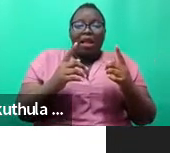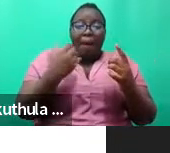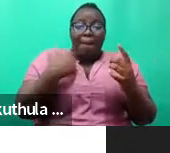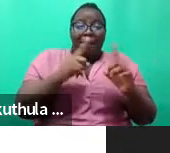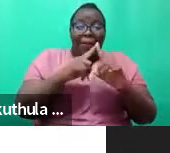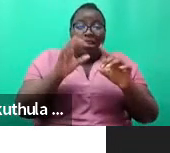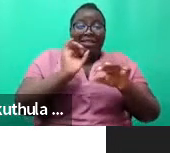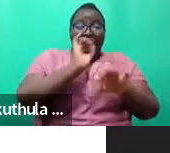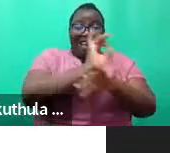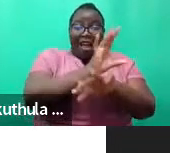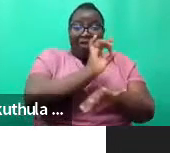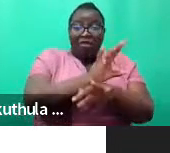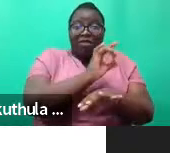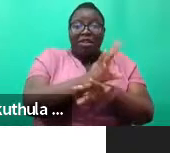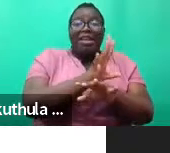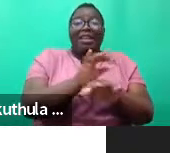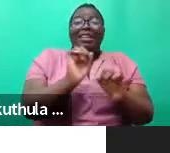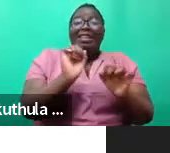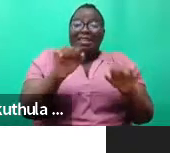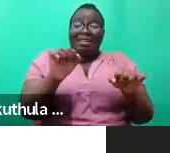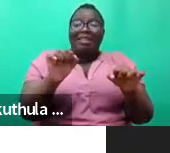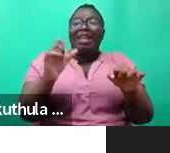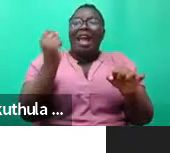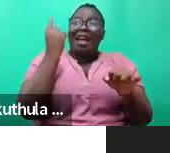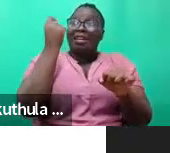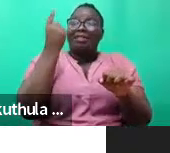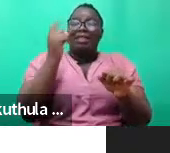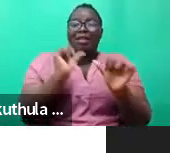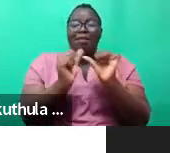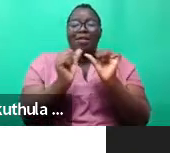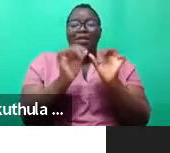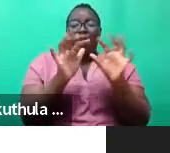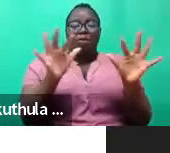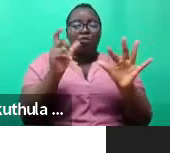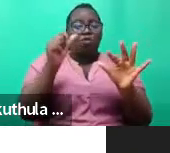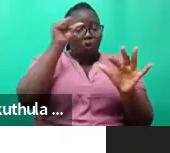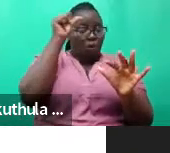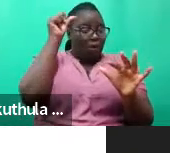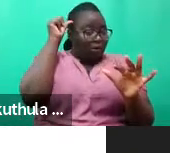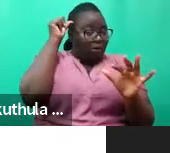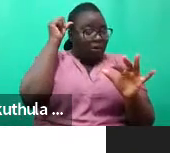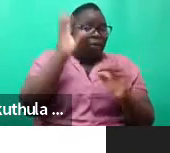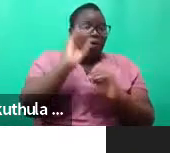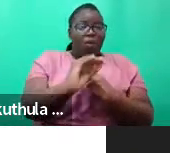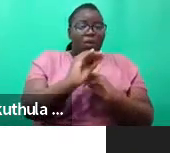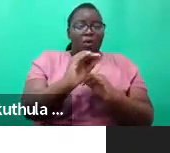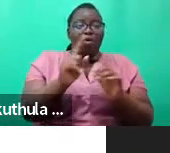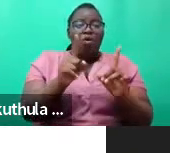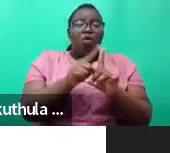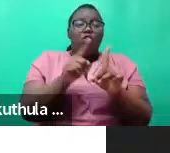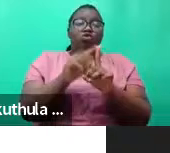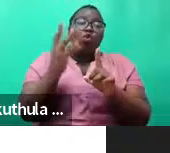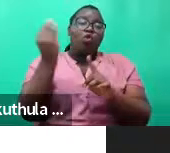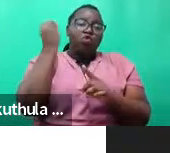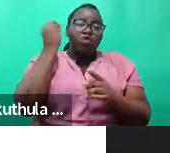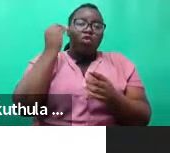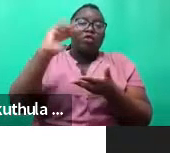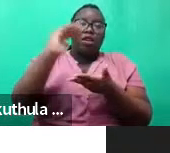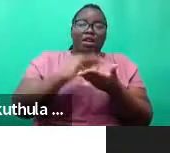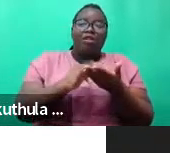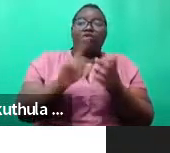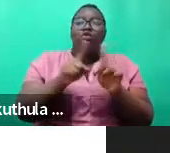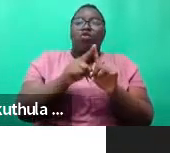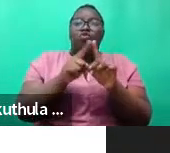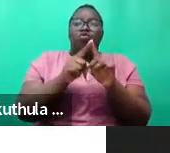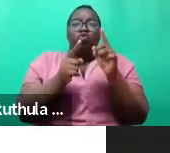is autism friendly. And then, of course, that noise reduction, visual support, sensory